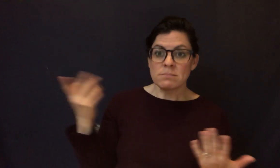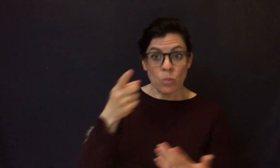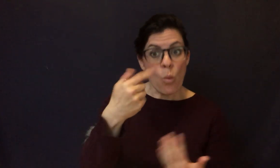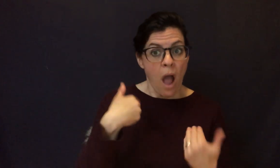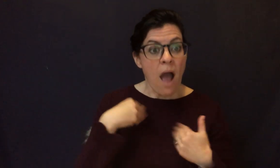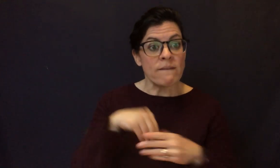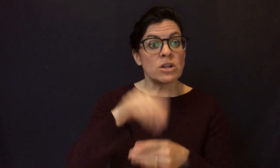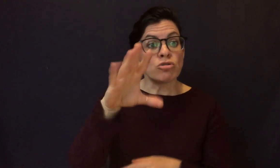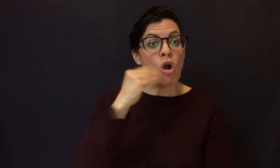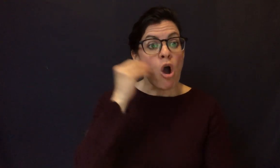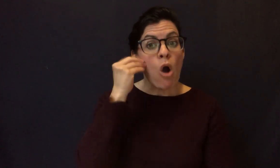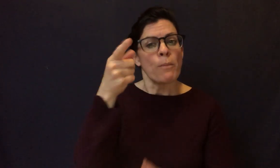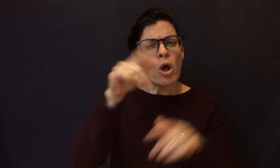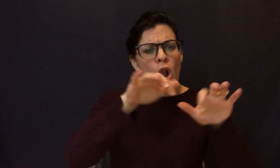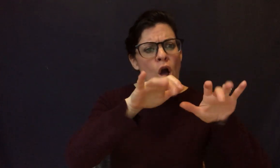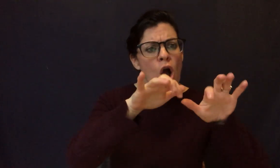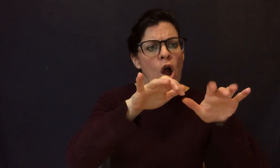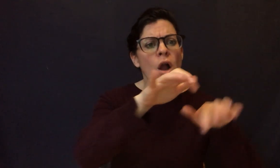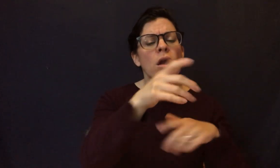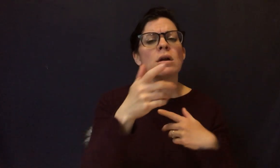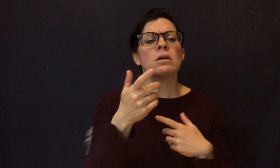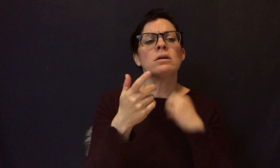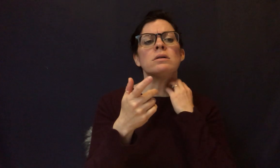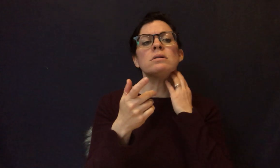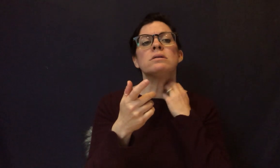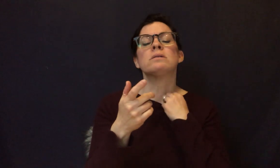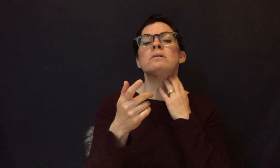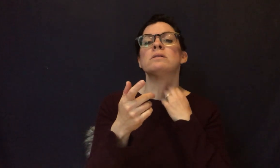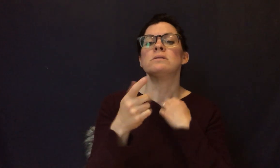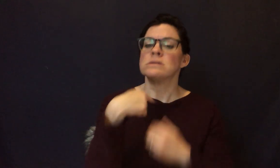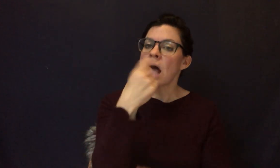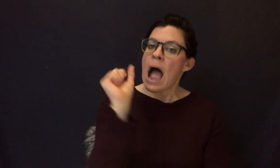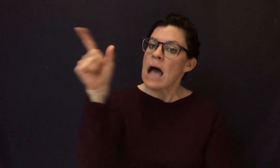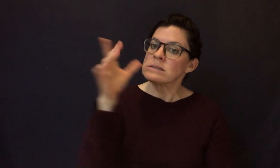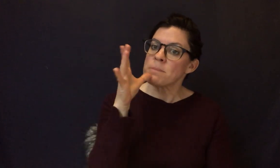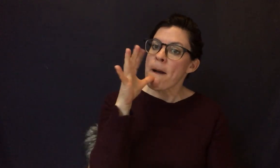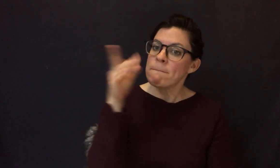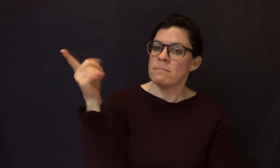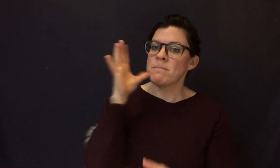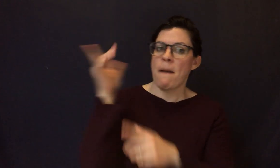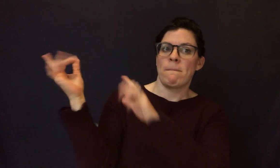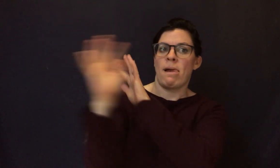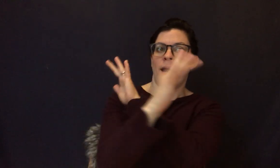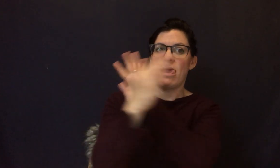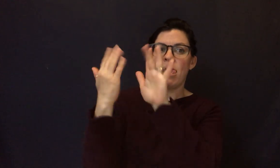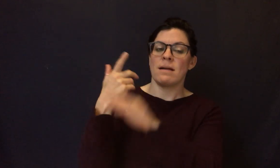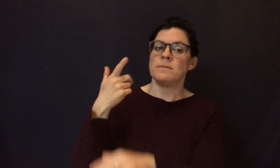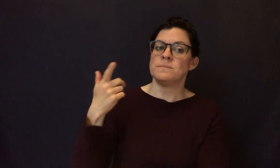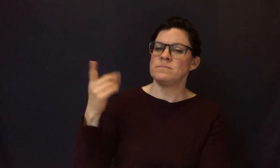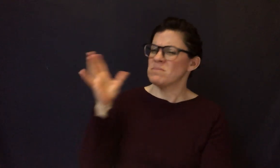My mom said she think we do. Your mom thinks you do. Well, tell your mom you do.